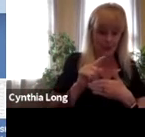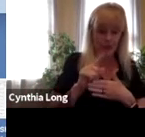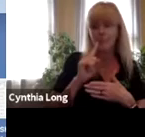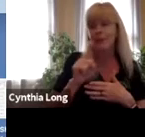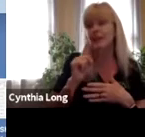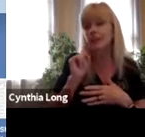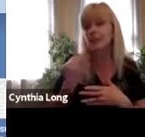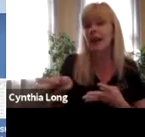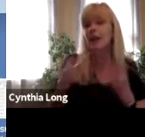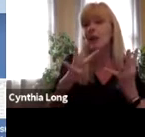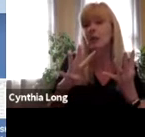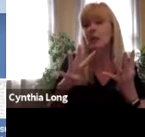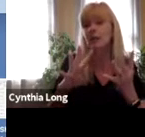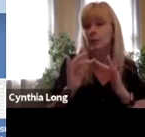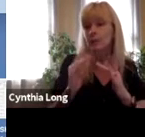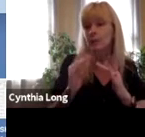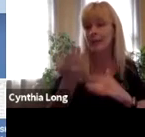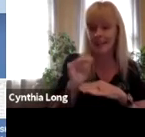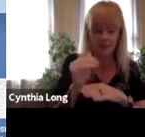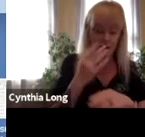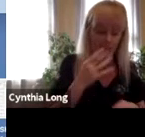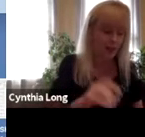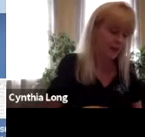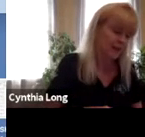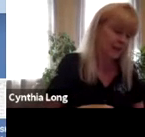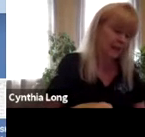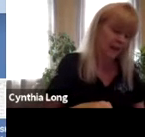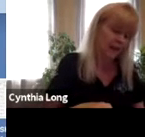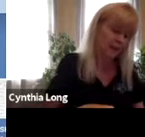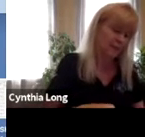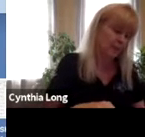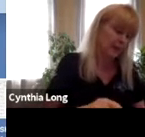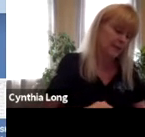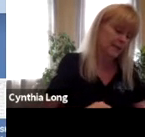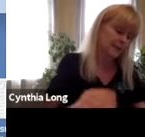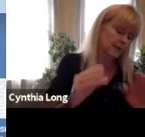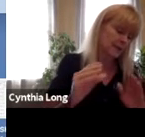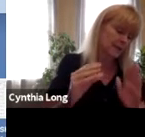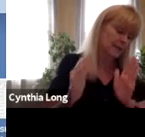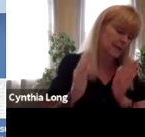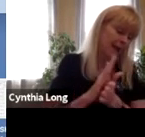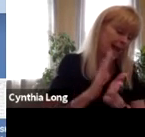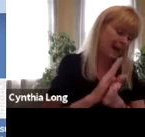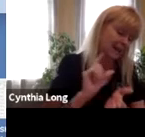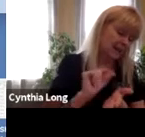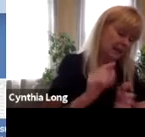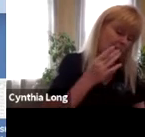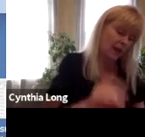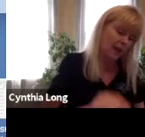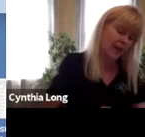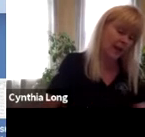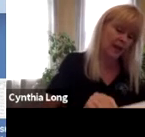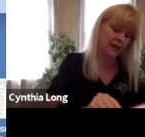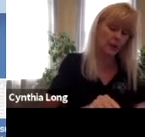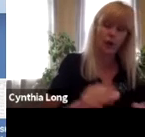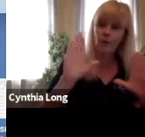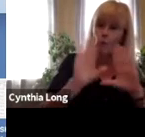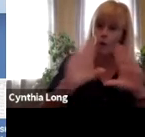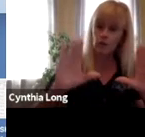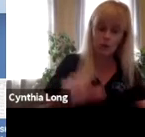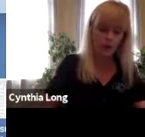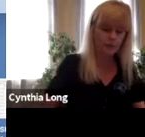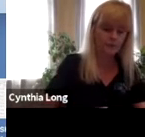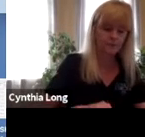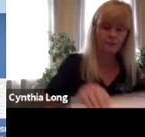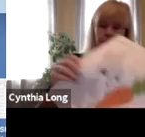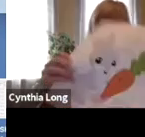sign club this week. I mean, literally, I loaded it to the website last night. This is a packet, and